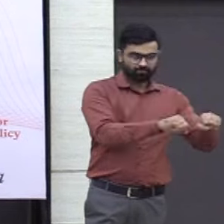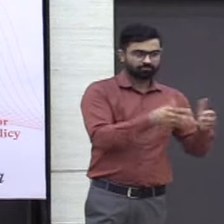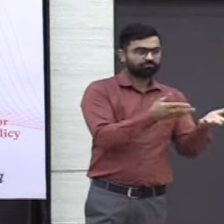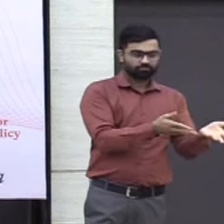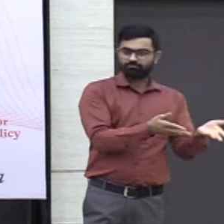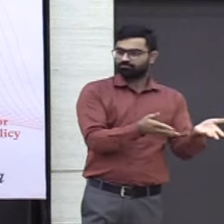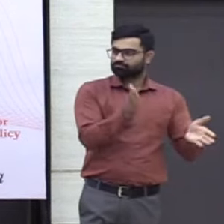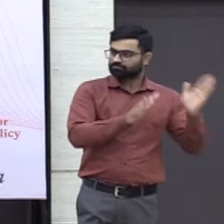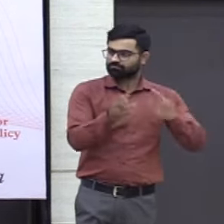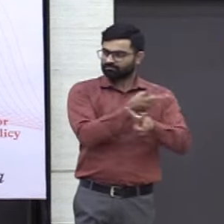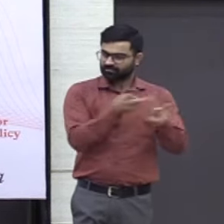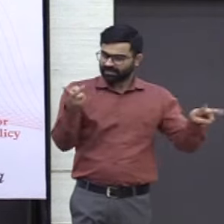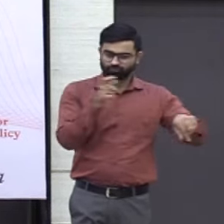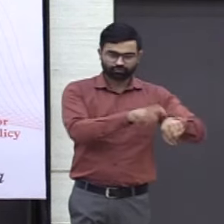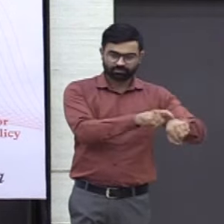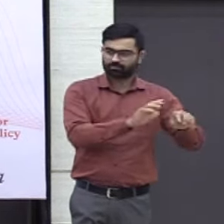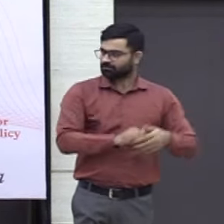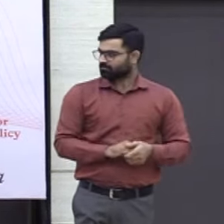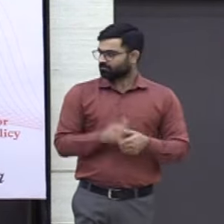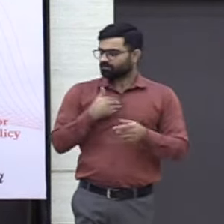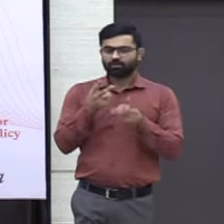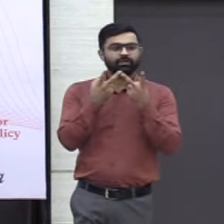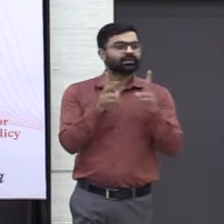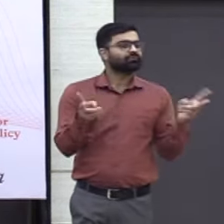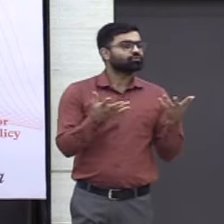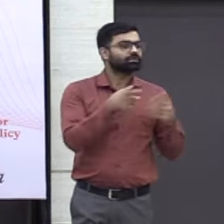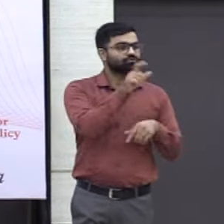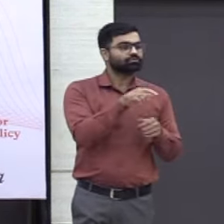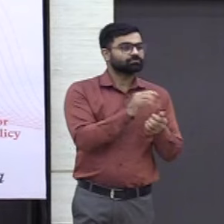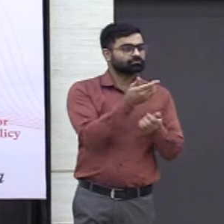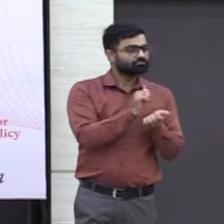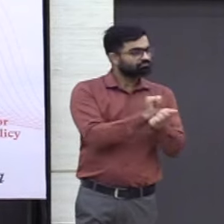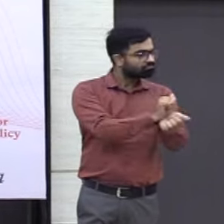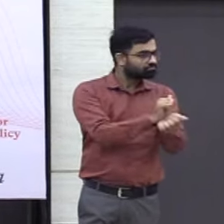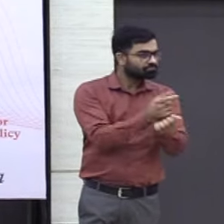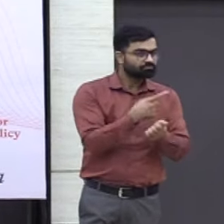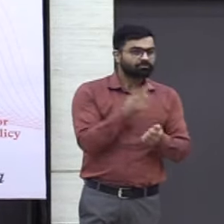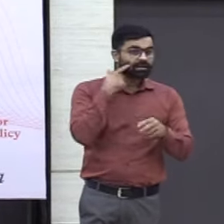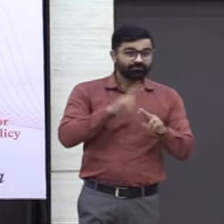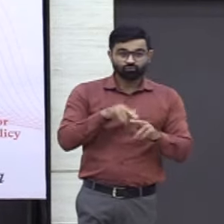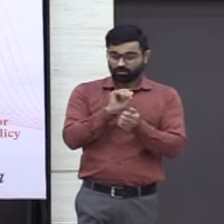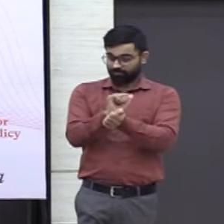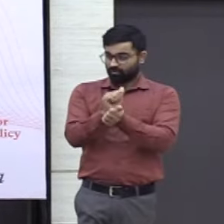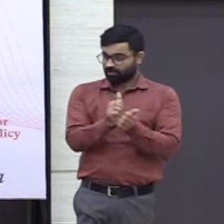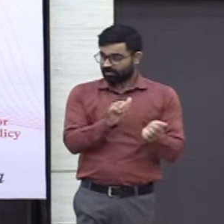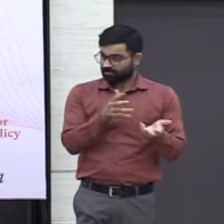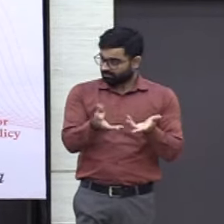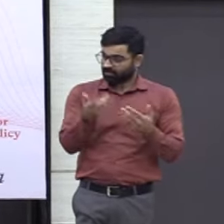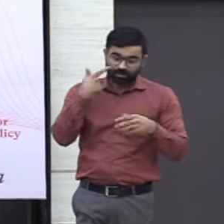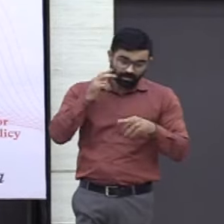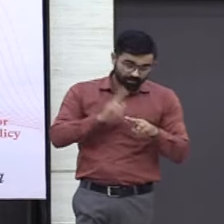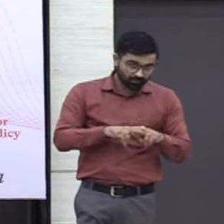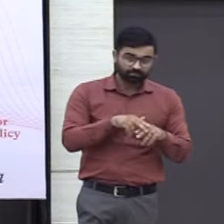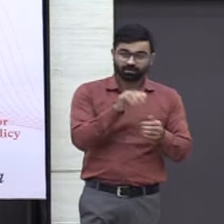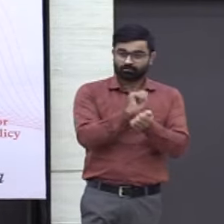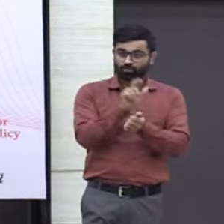up a few times. Otherwise, what's the difference? You are in custody, no? So if you are in police custody, and if you are